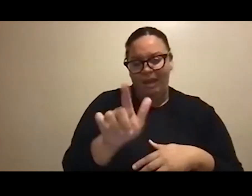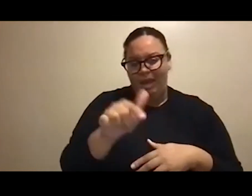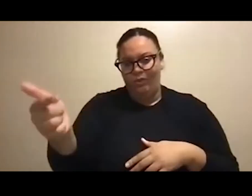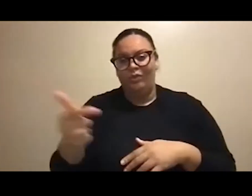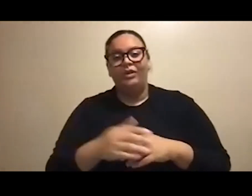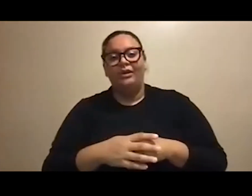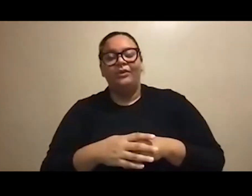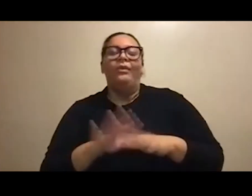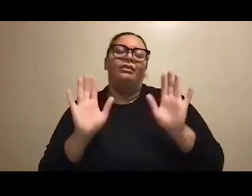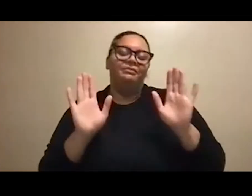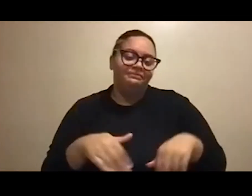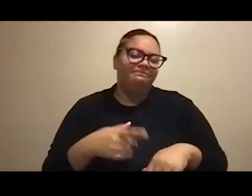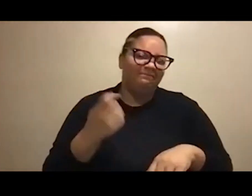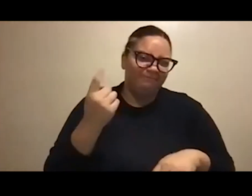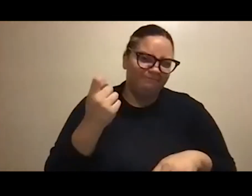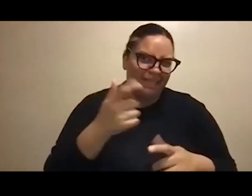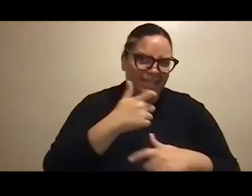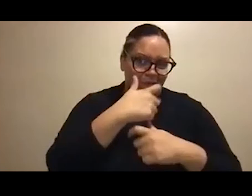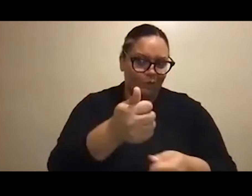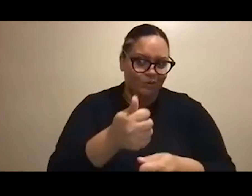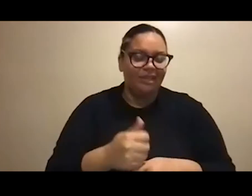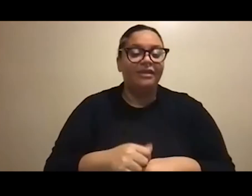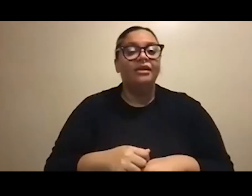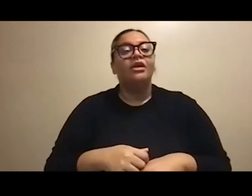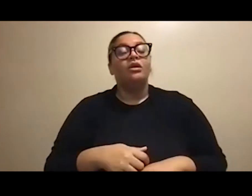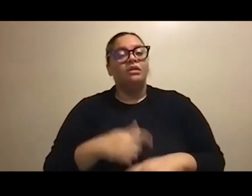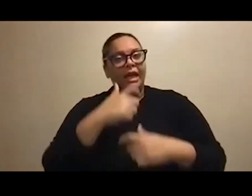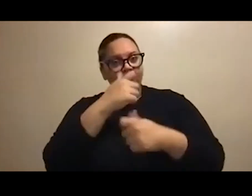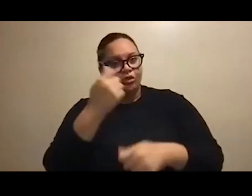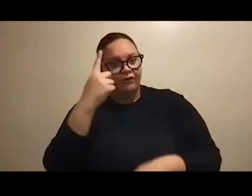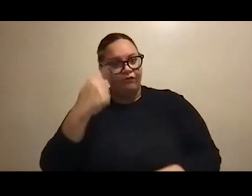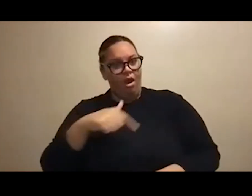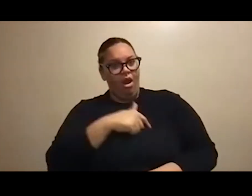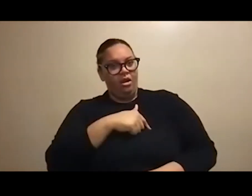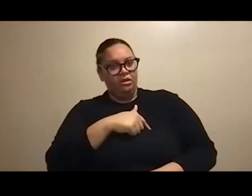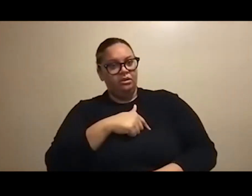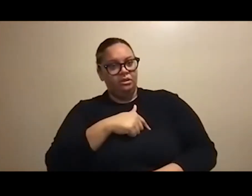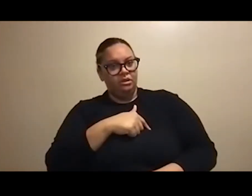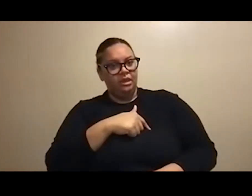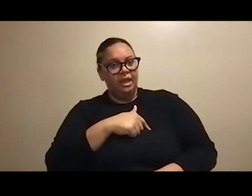well, he was an interesting guy. What was interesting for our purposes is he went up against the Catholic Church,